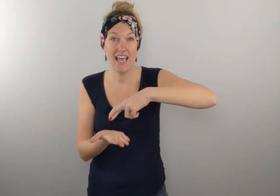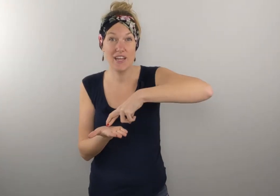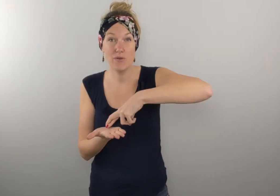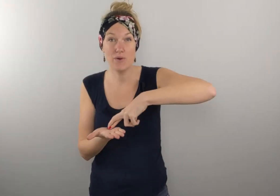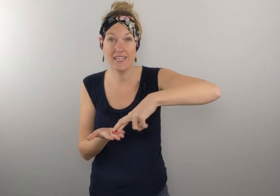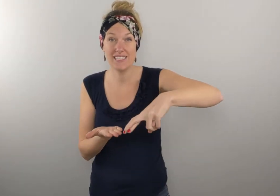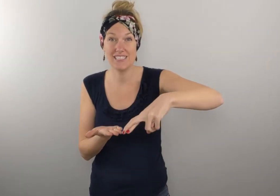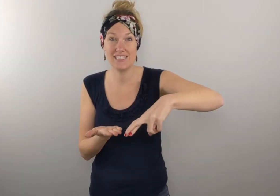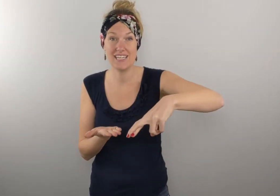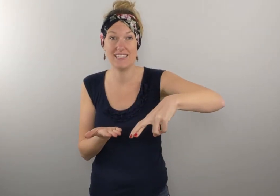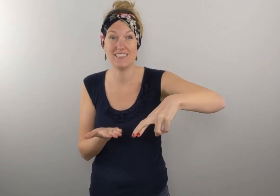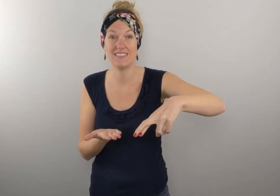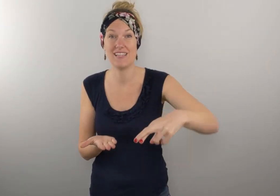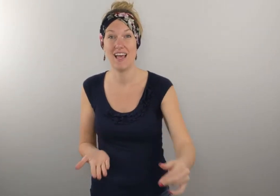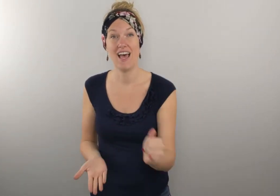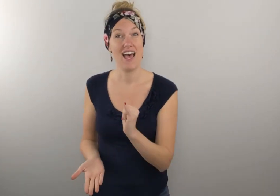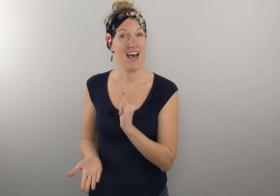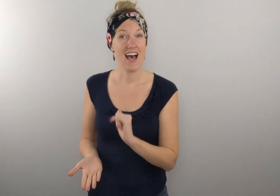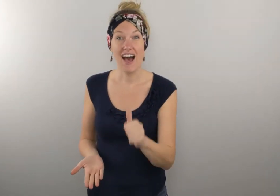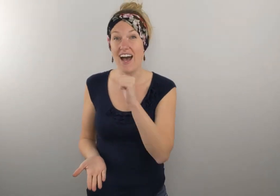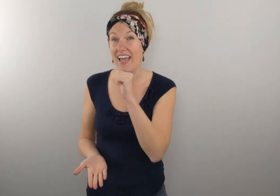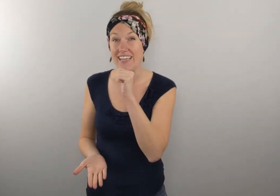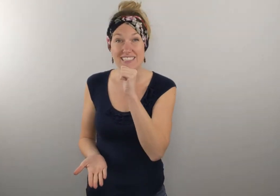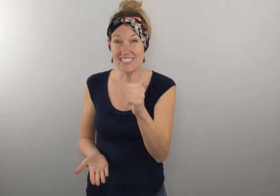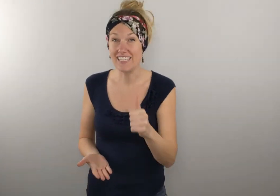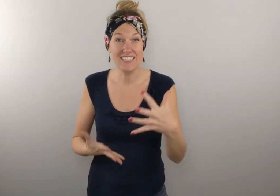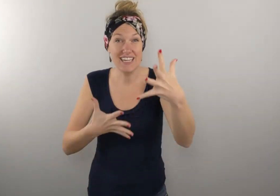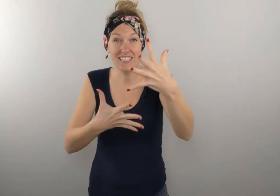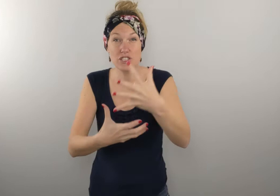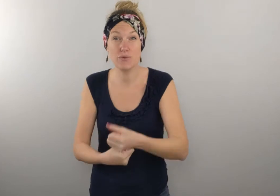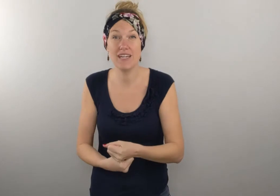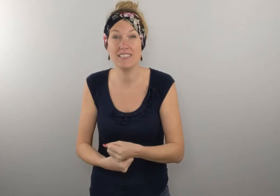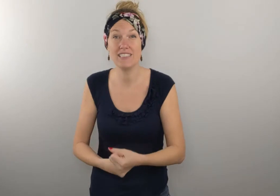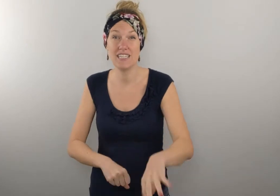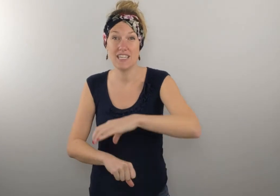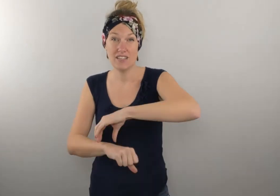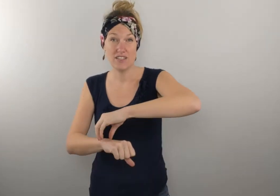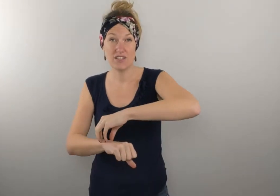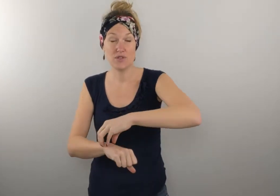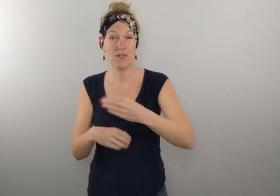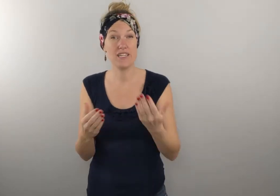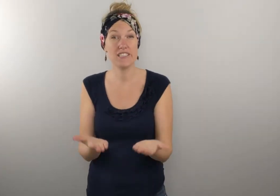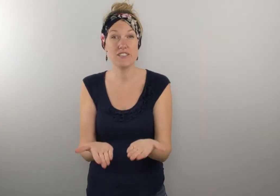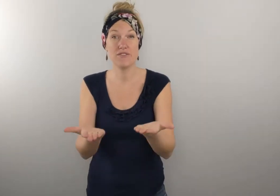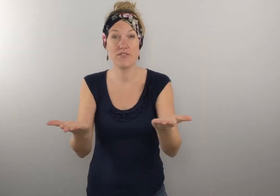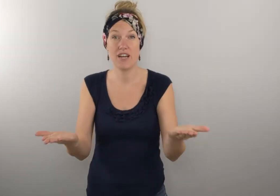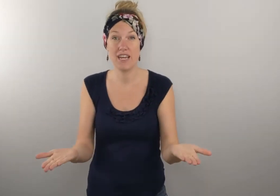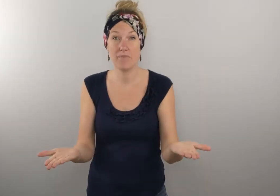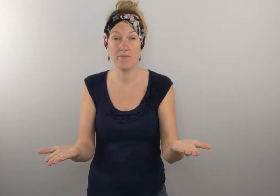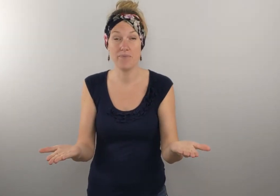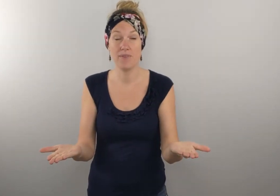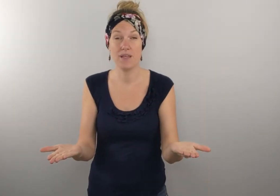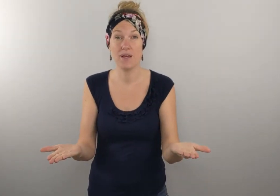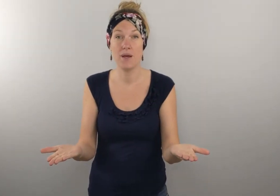and righteousness. I dare not trust the sweetest frame,